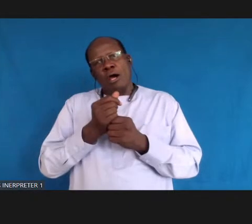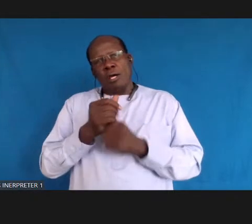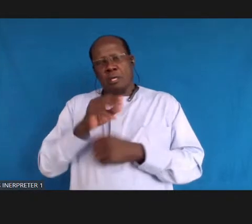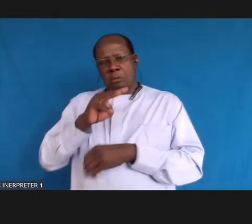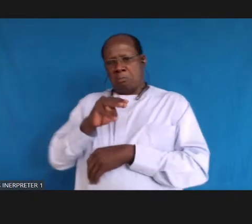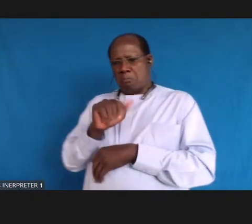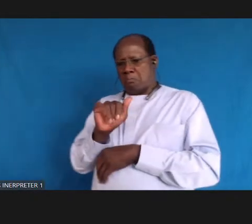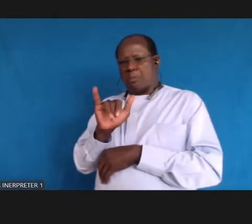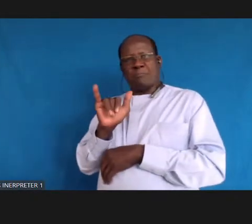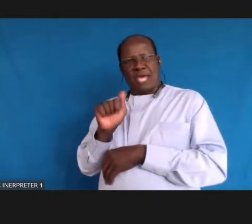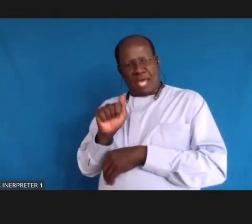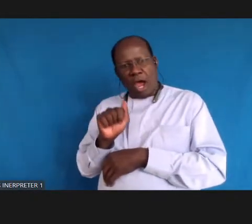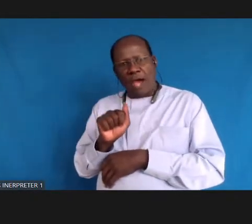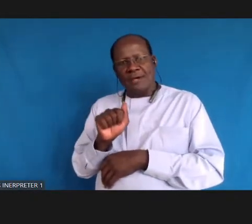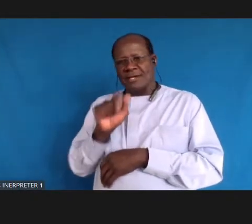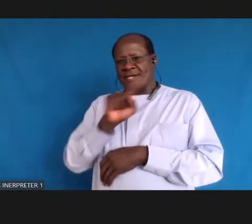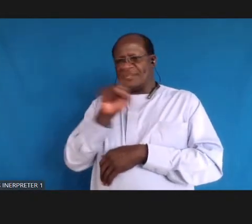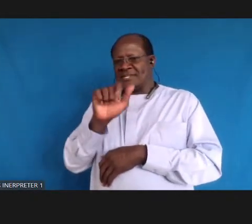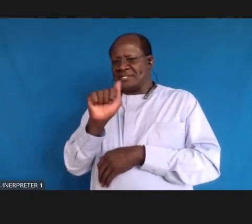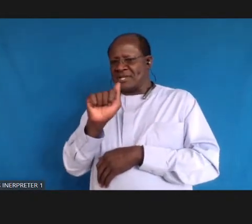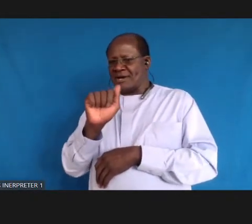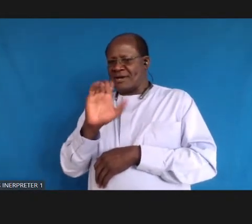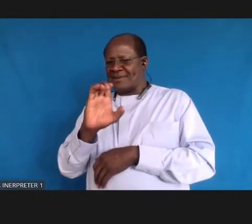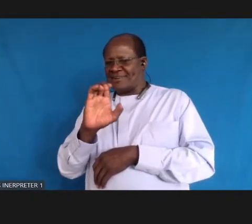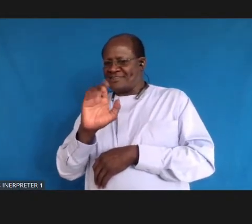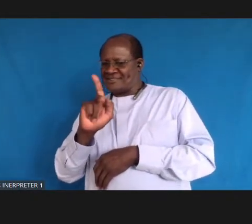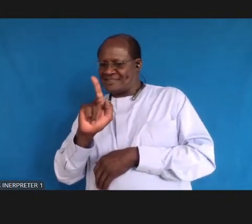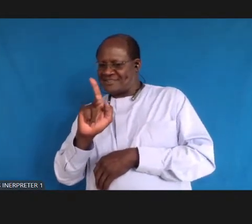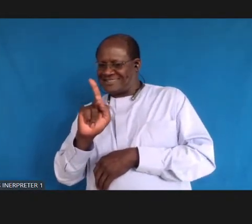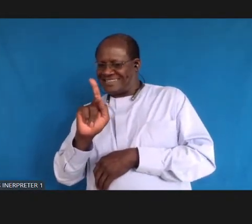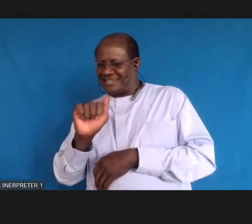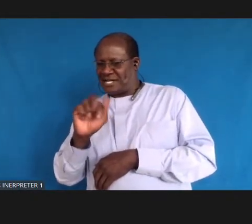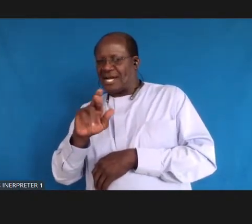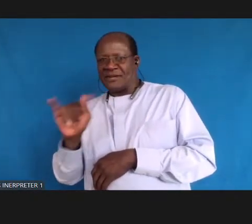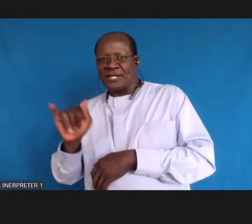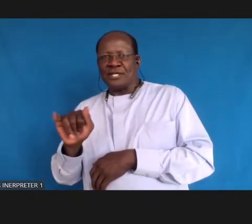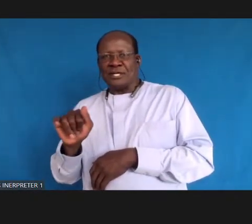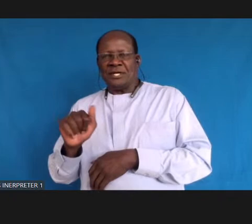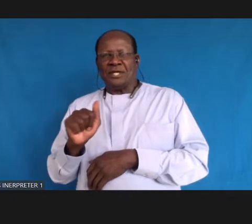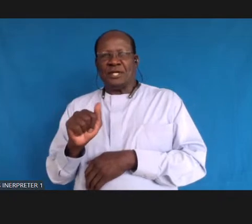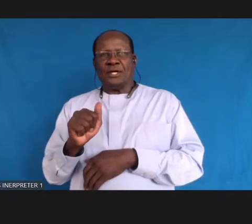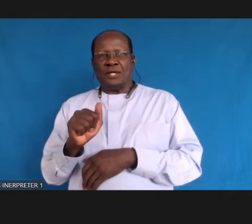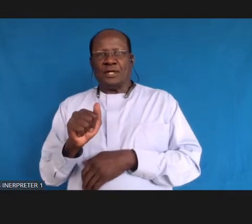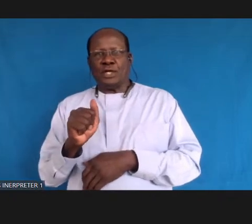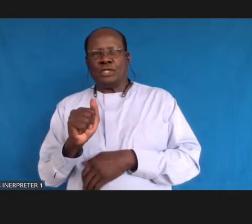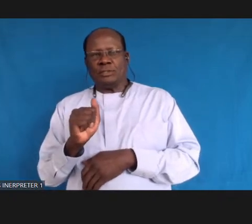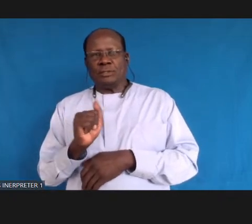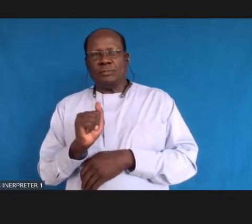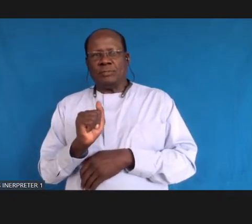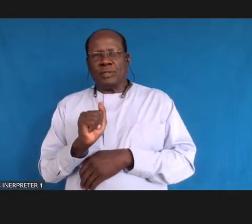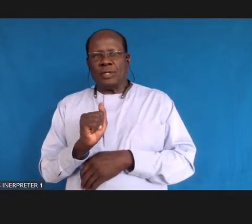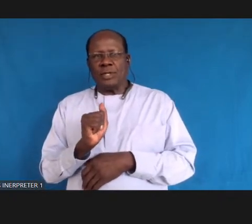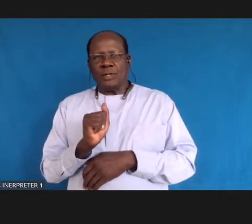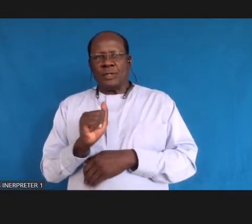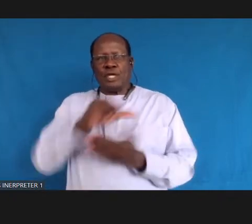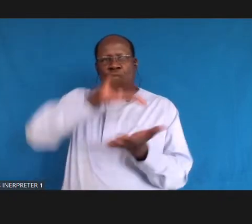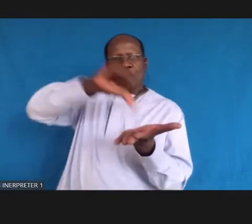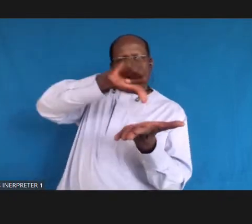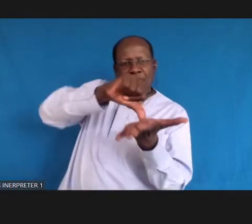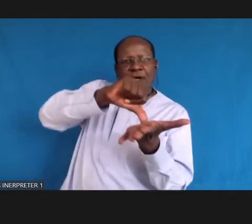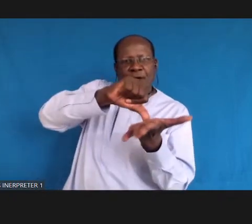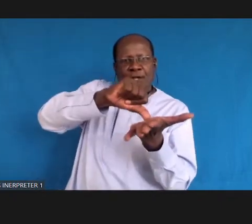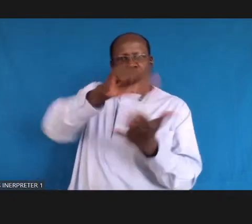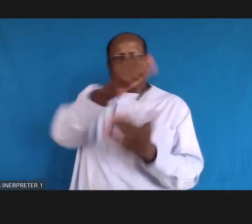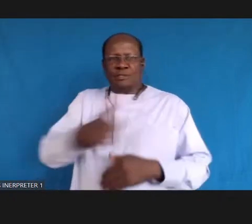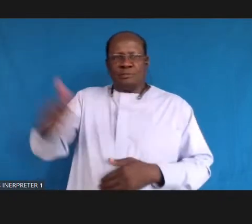Tasso Zakari. Maybe you can wave your hands, Mr. Mayor. Yes, thank you, Mr. Mayor. We have Modu